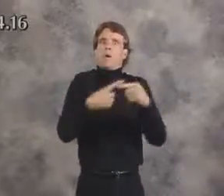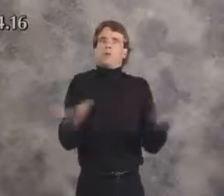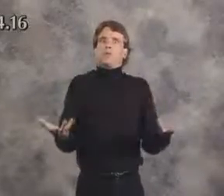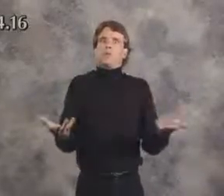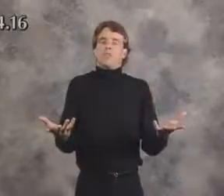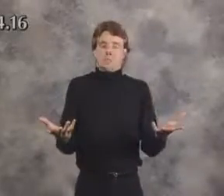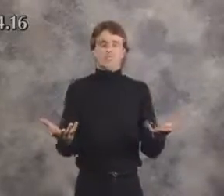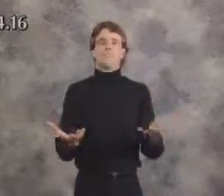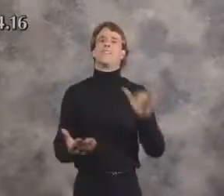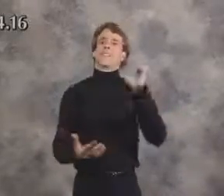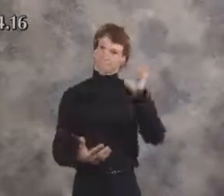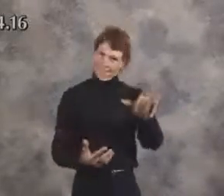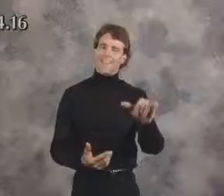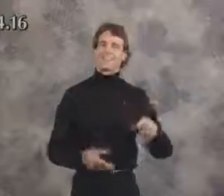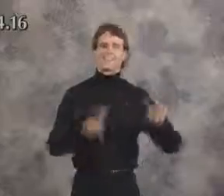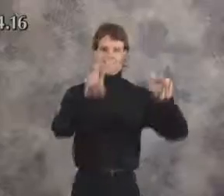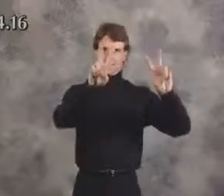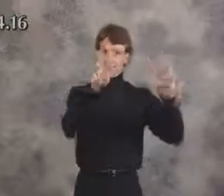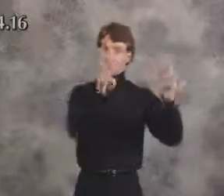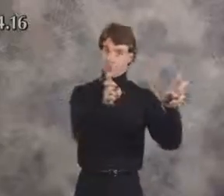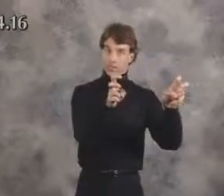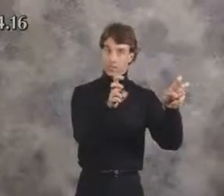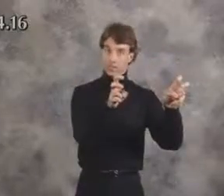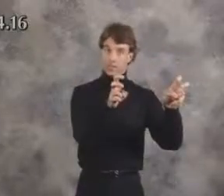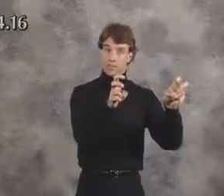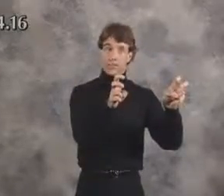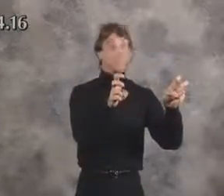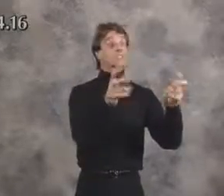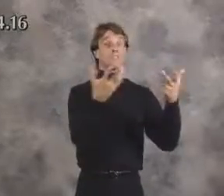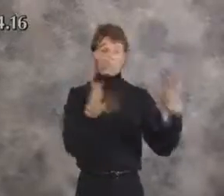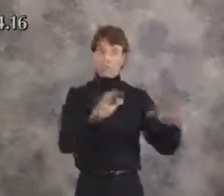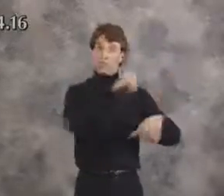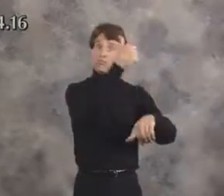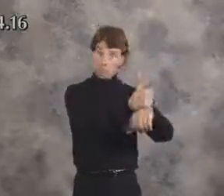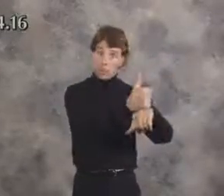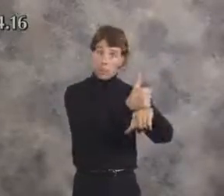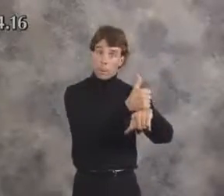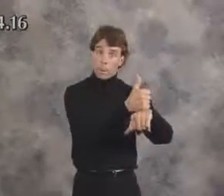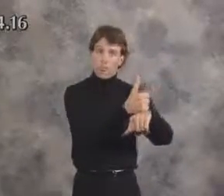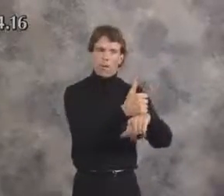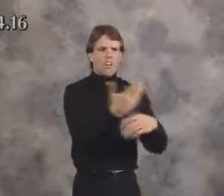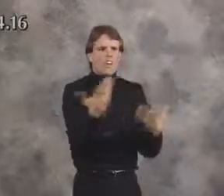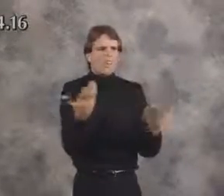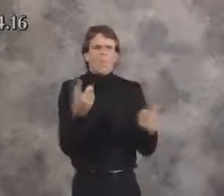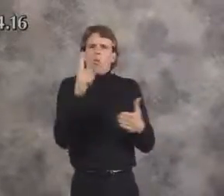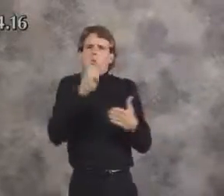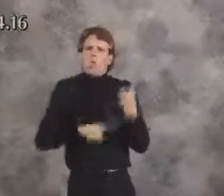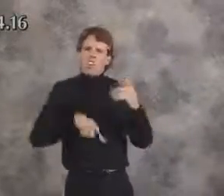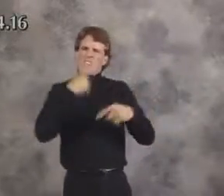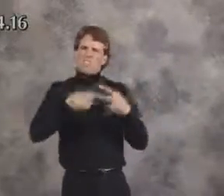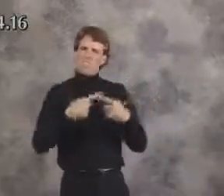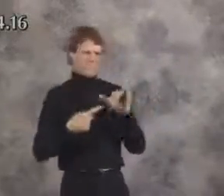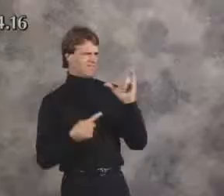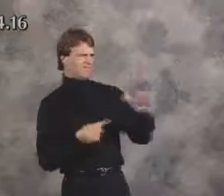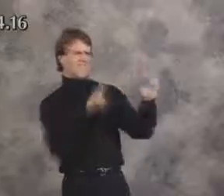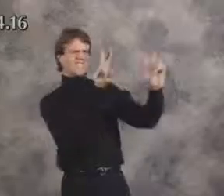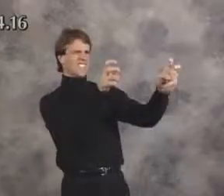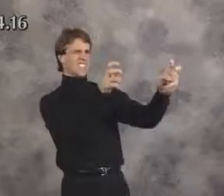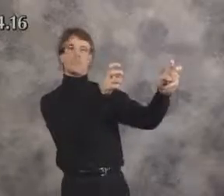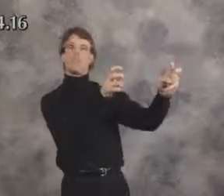out what it is that is being discussed. That is the topic. Now, what is being said